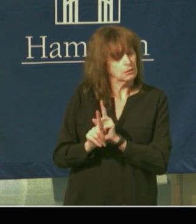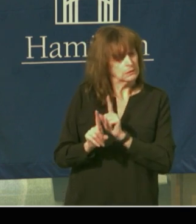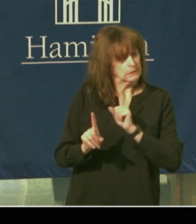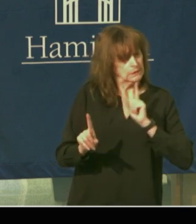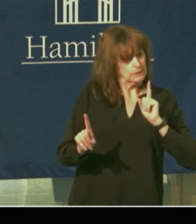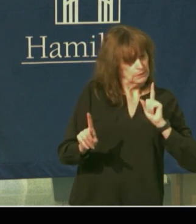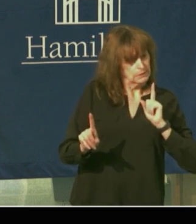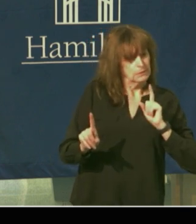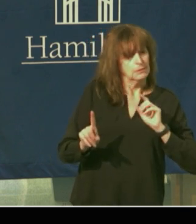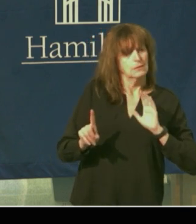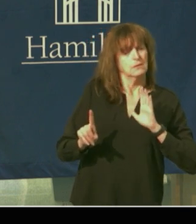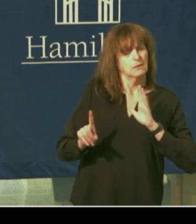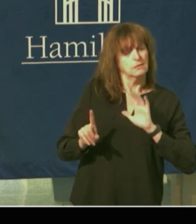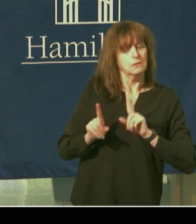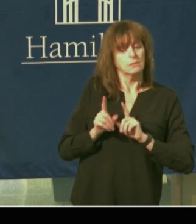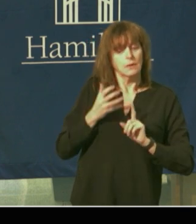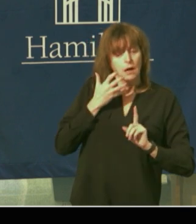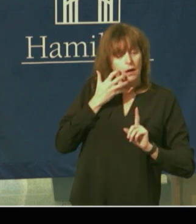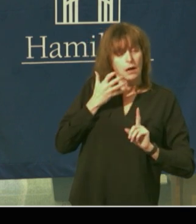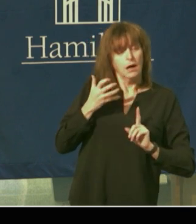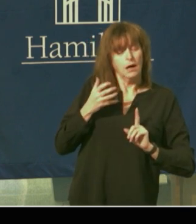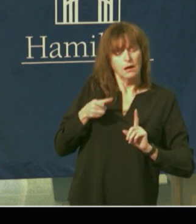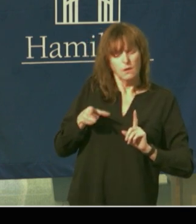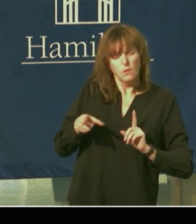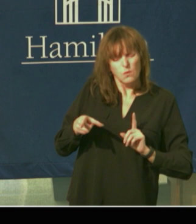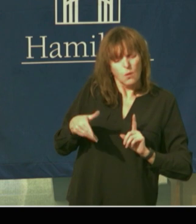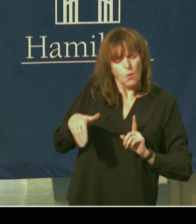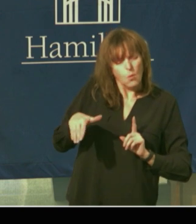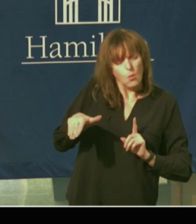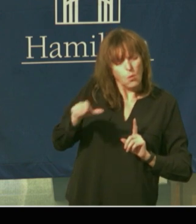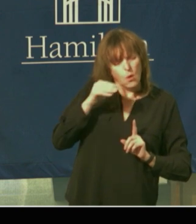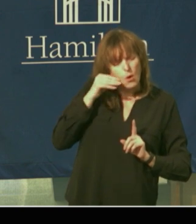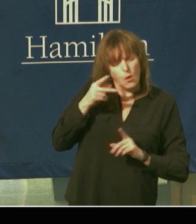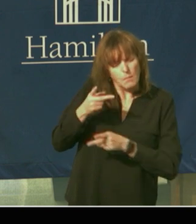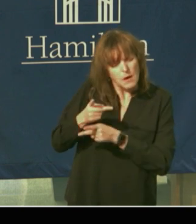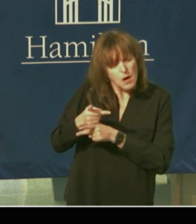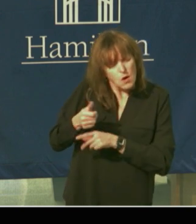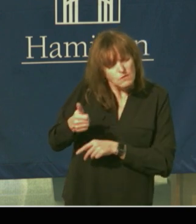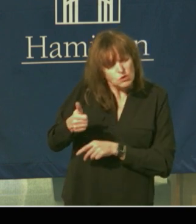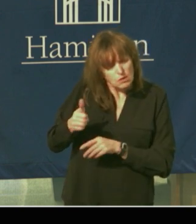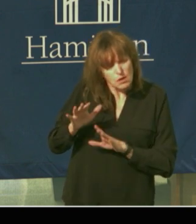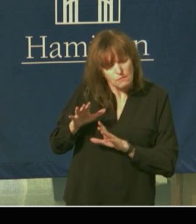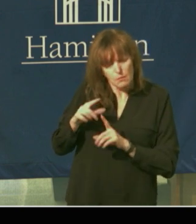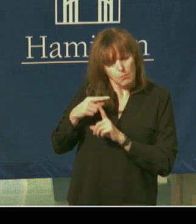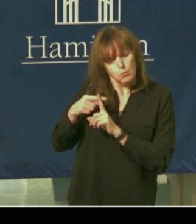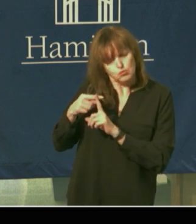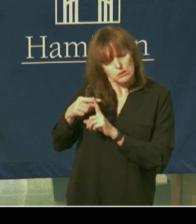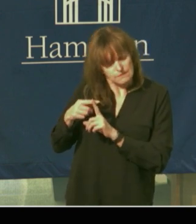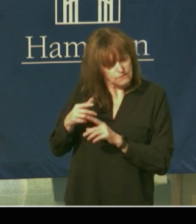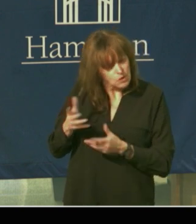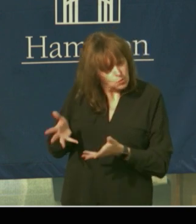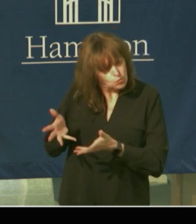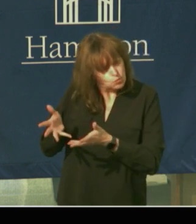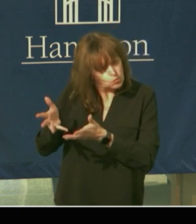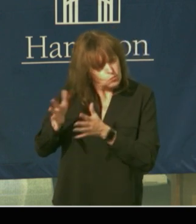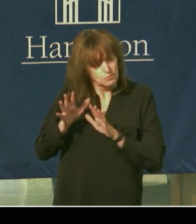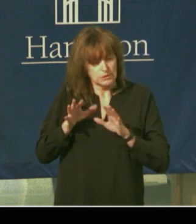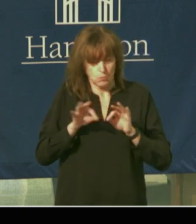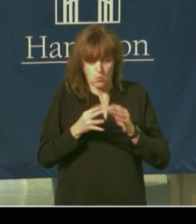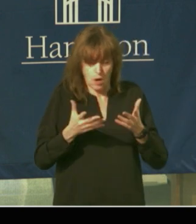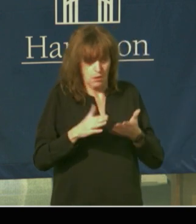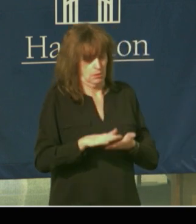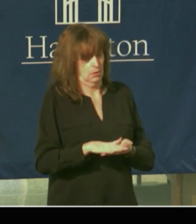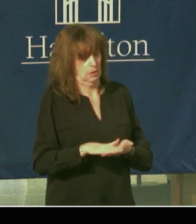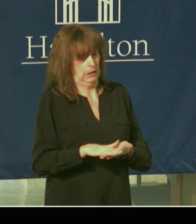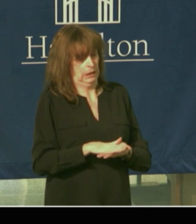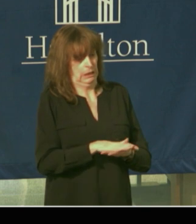yell across the room and say, shouldn't you go home? Take care of yourself and clean surfaces. You mentioned door handles and money. One thing